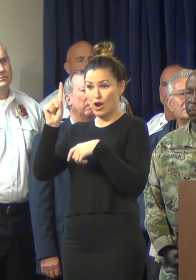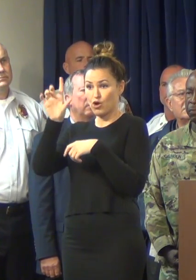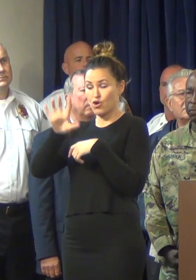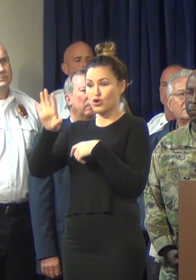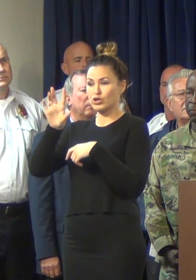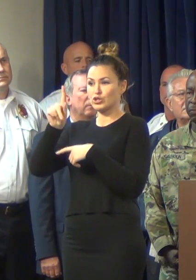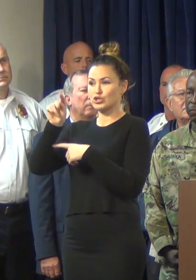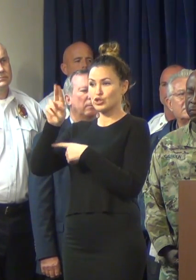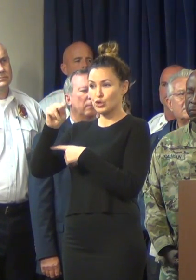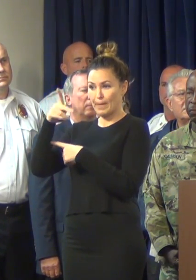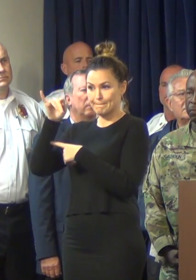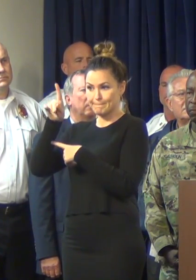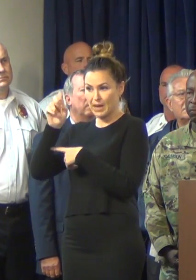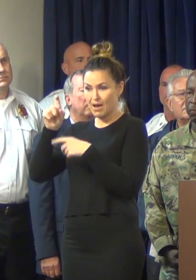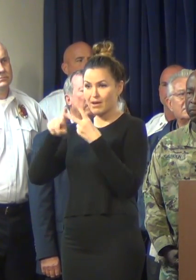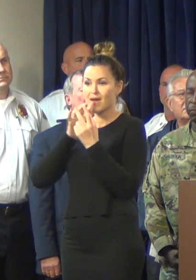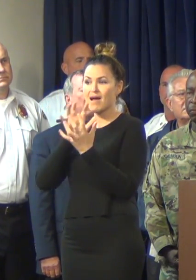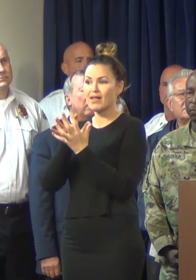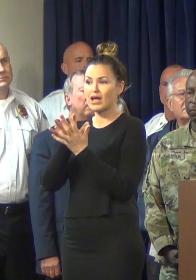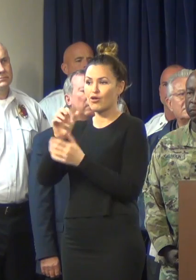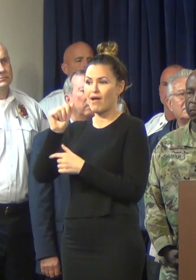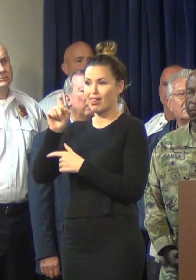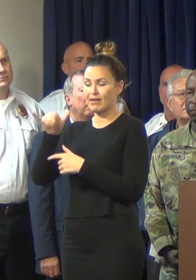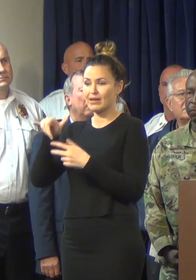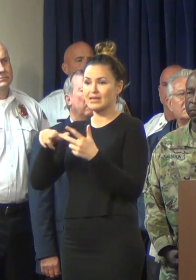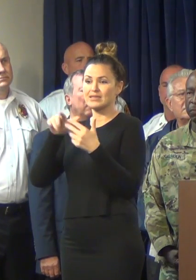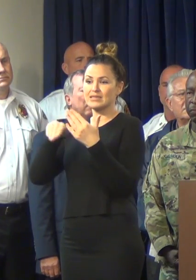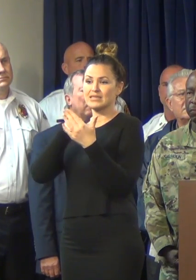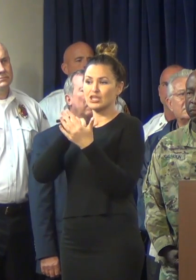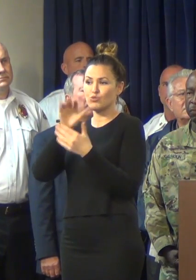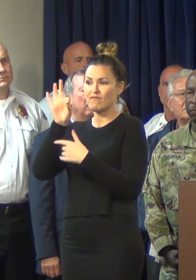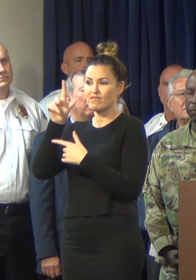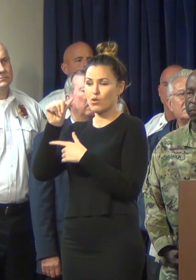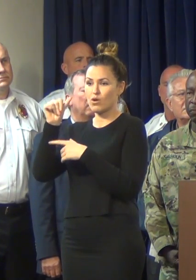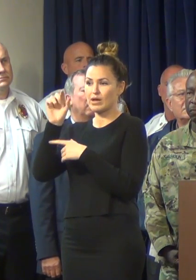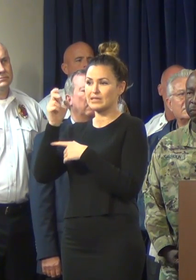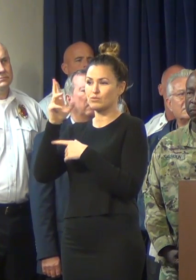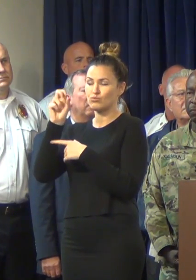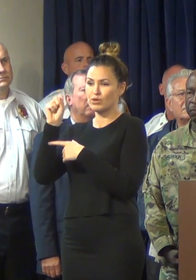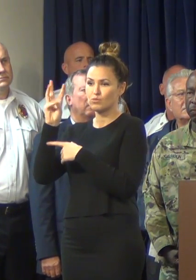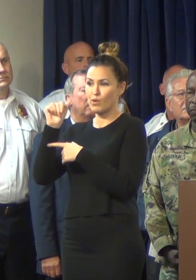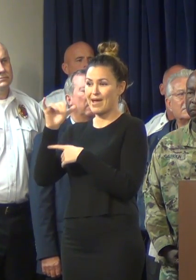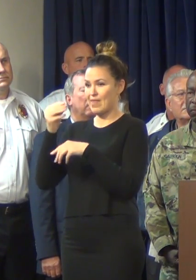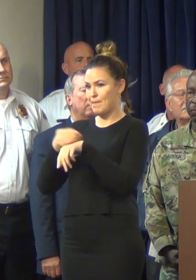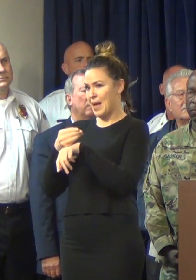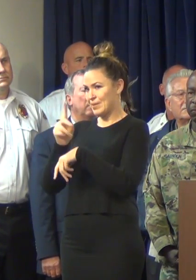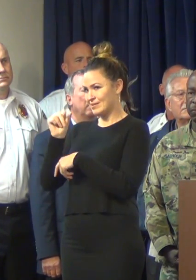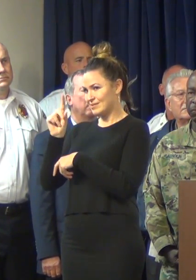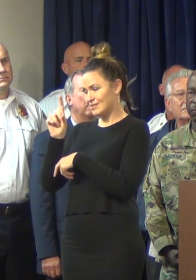Florida Turnpike, Alligator Alley, Central Florida Expressway Authority, and the Miami-Dade Expressway Authority.